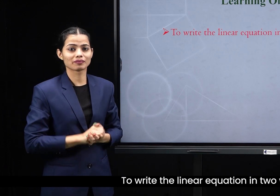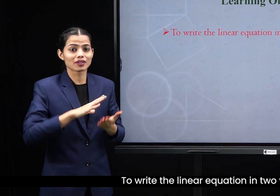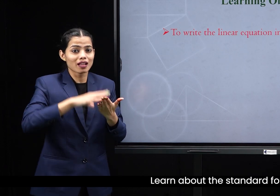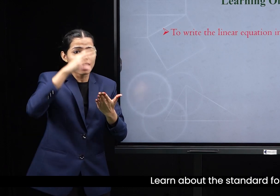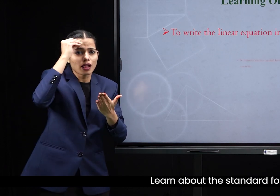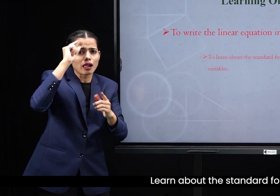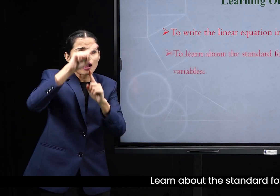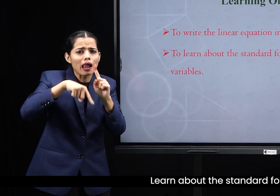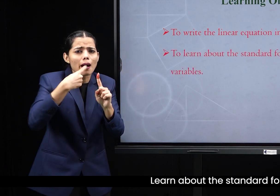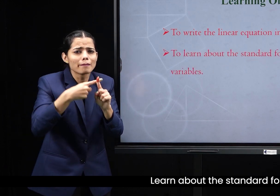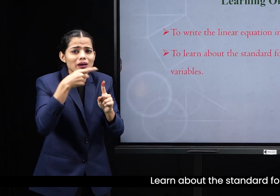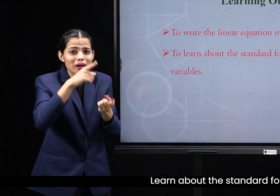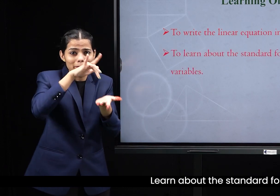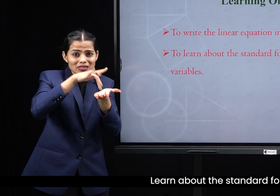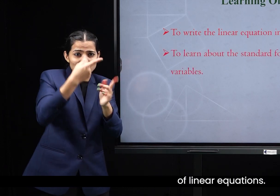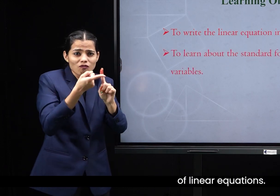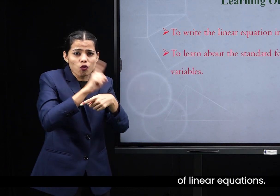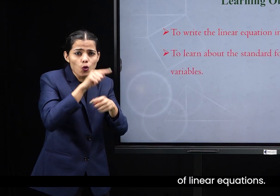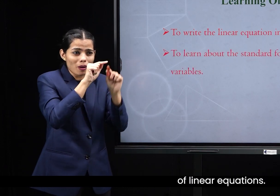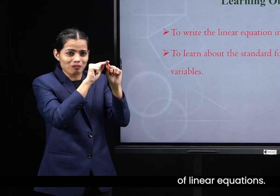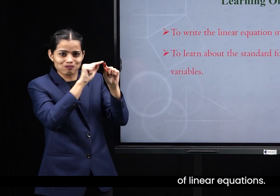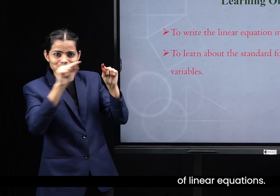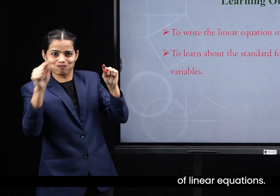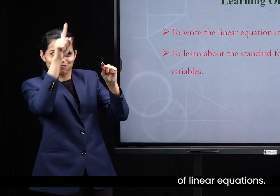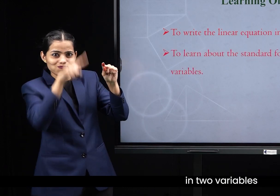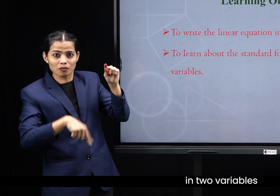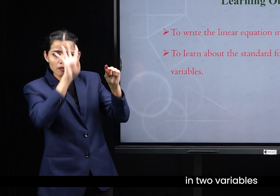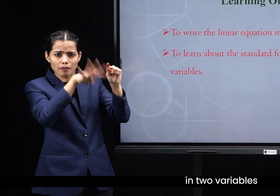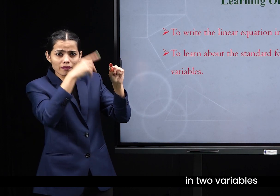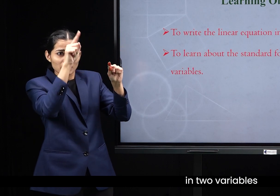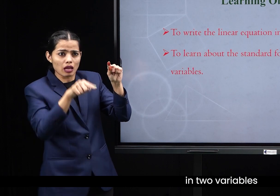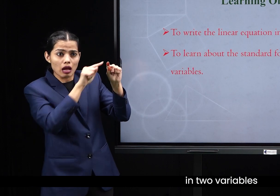Learn about the standard form of linear equations in two variables.